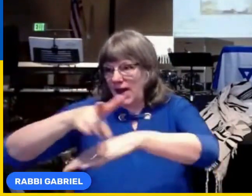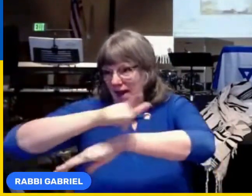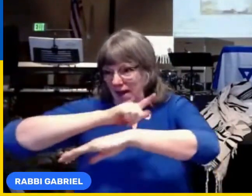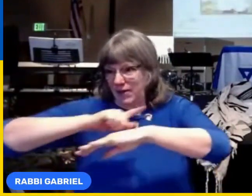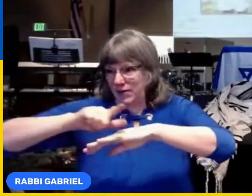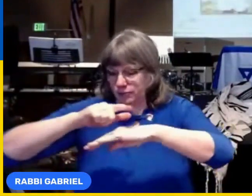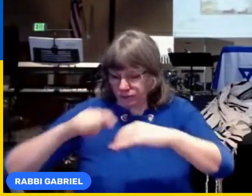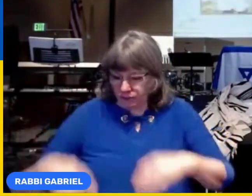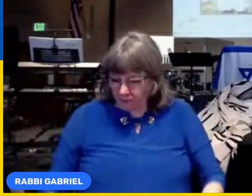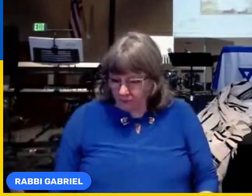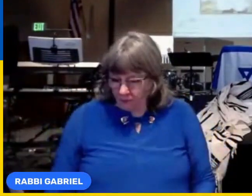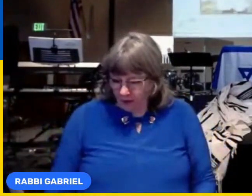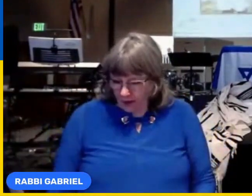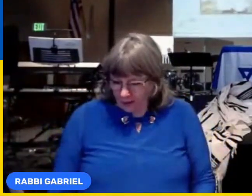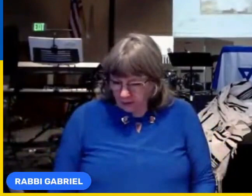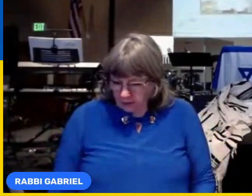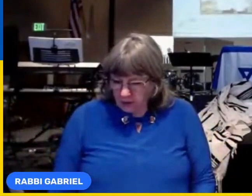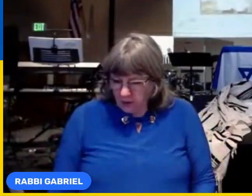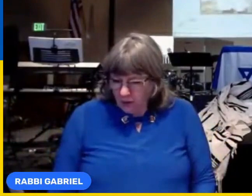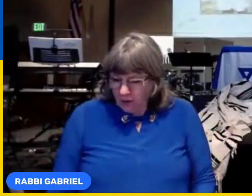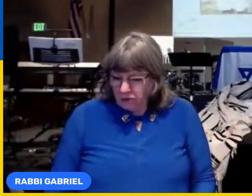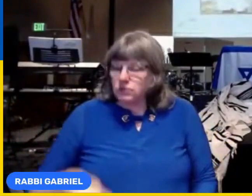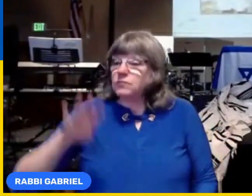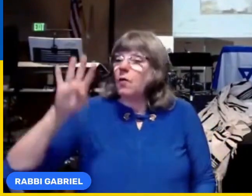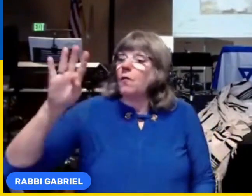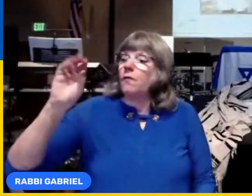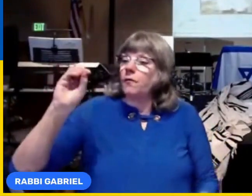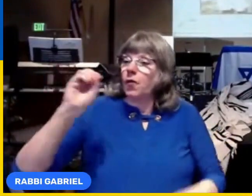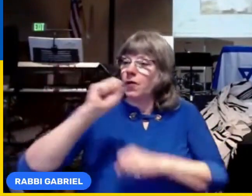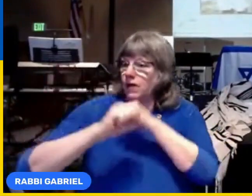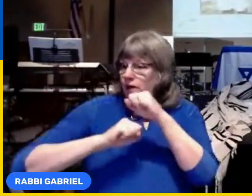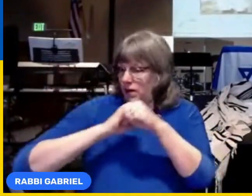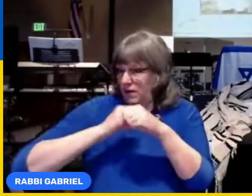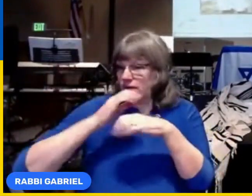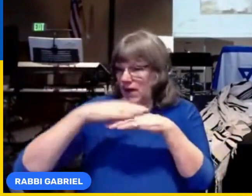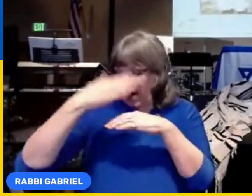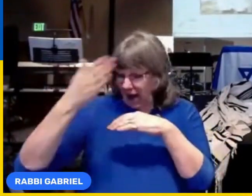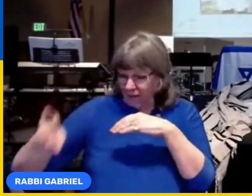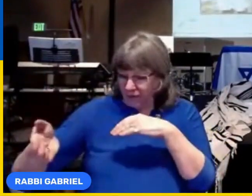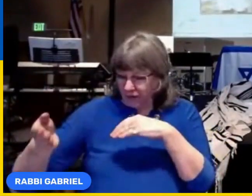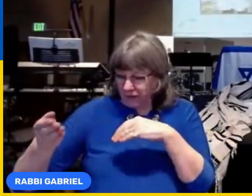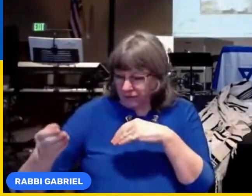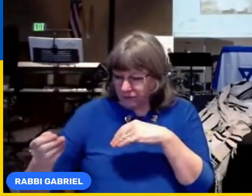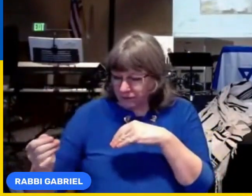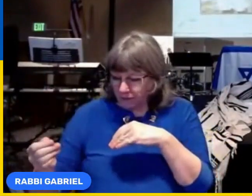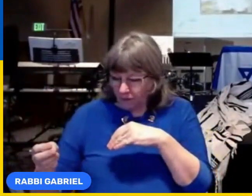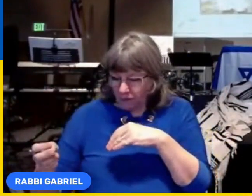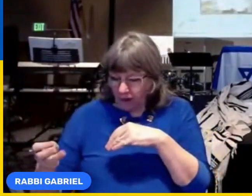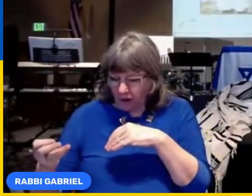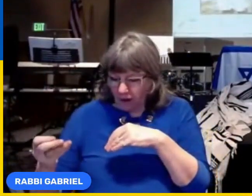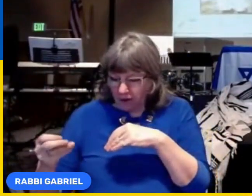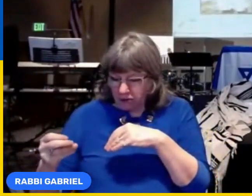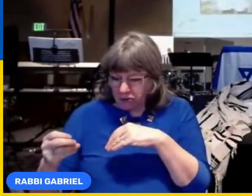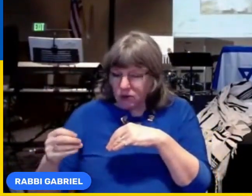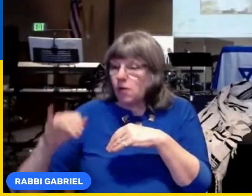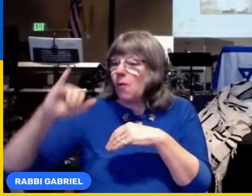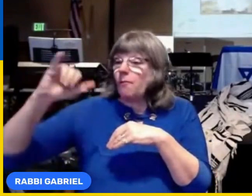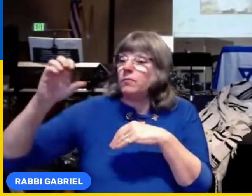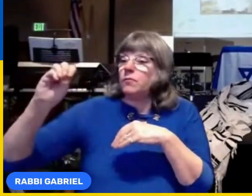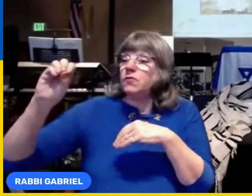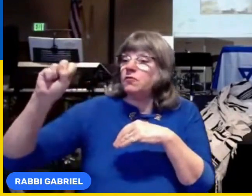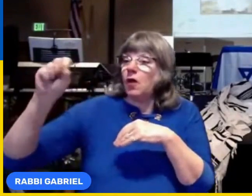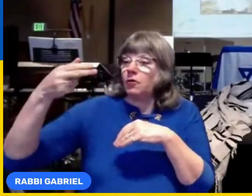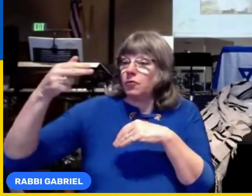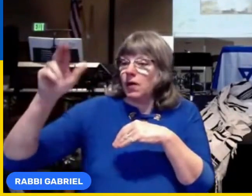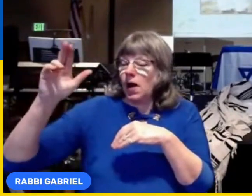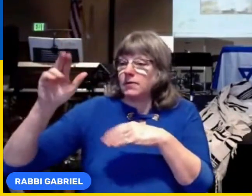40 years later, Joshua, Moshe's disciple, led that very same nation through the